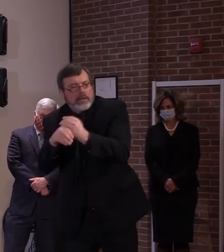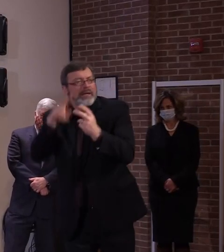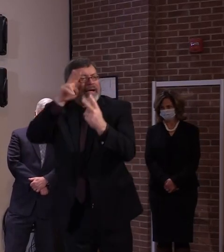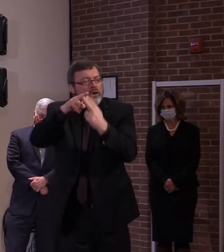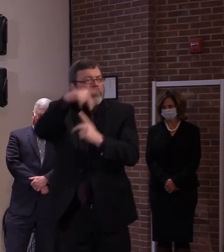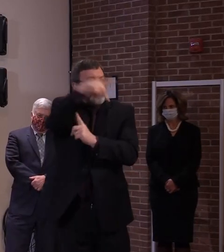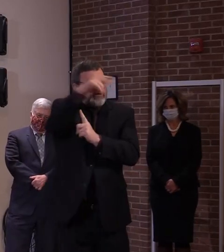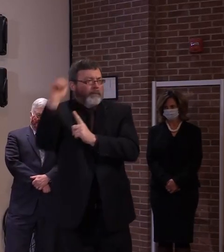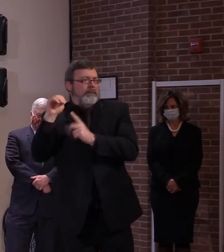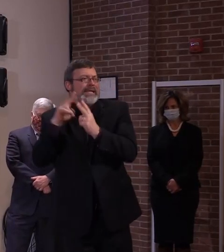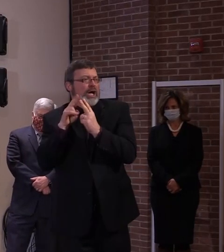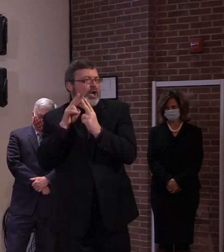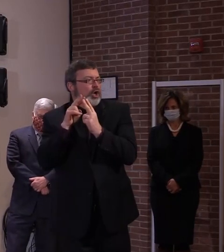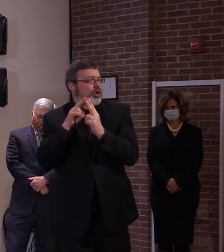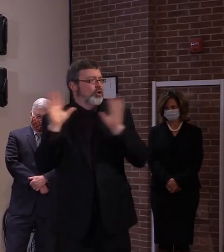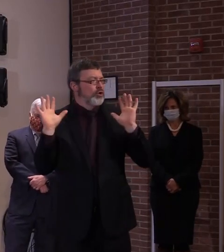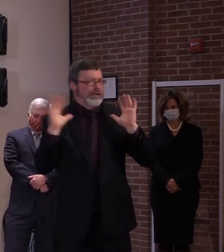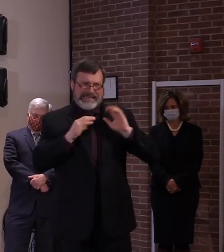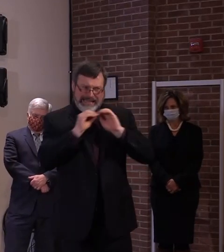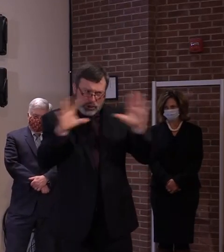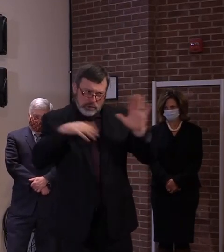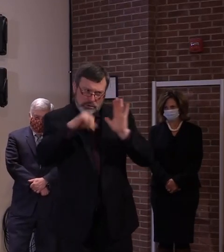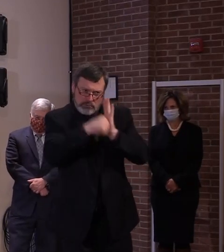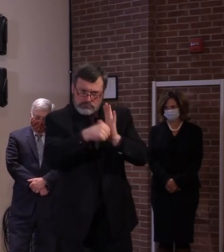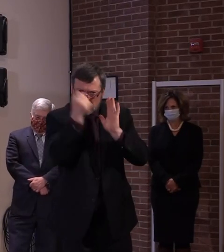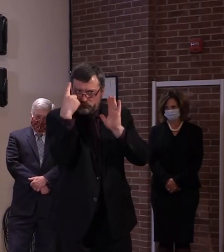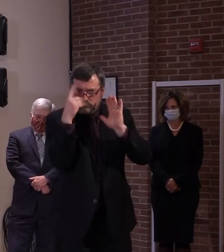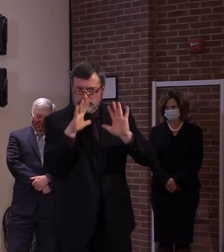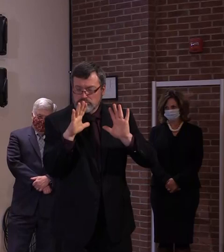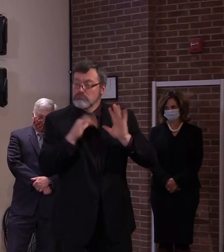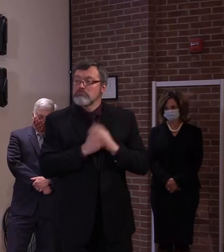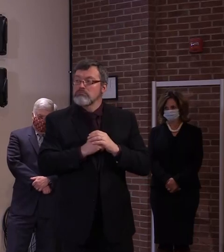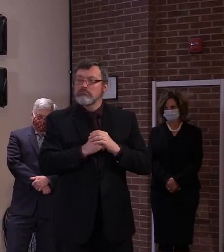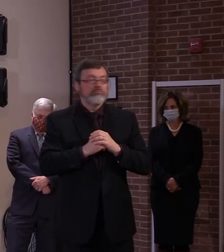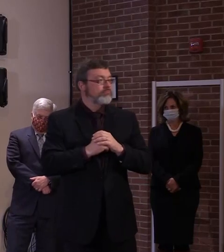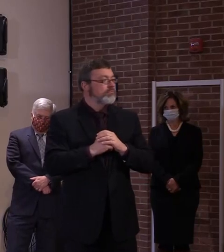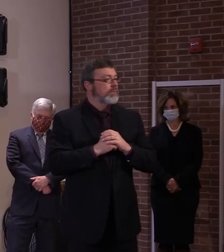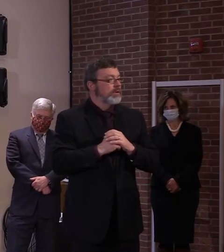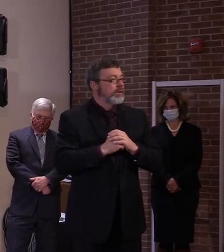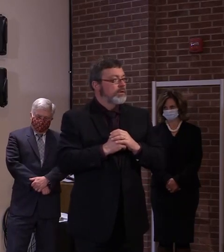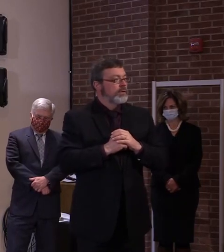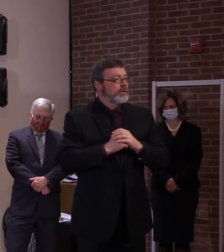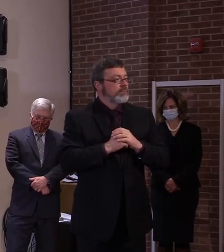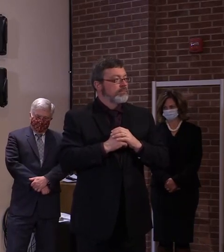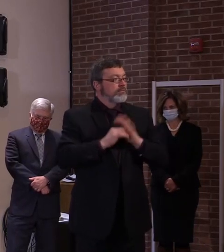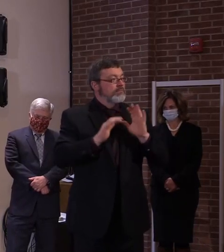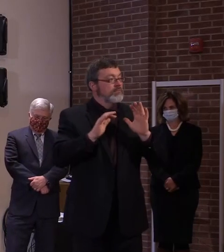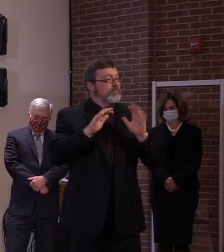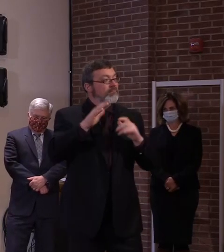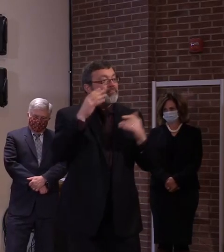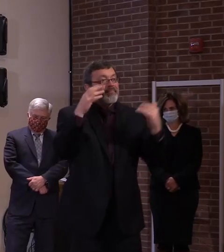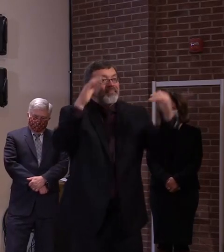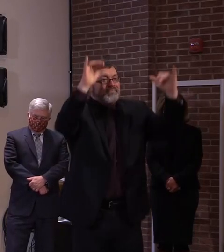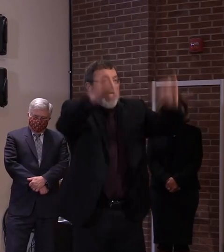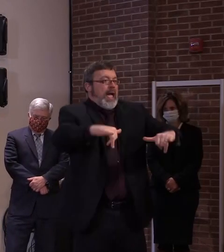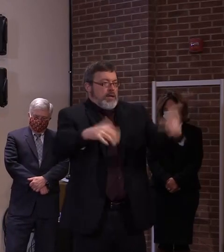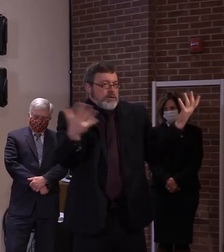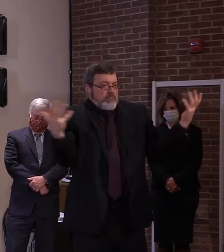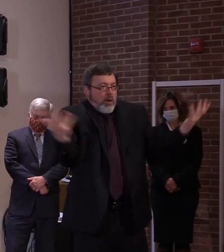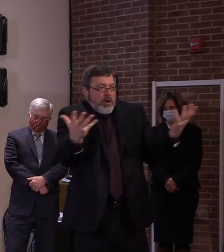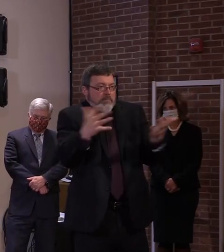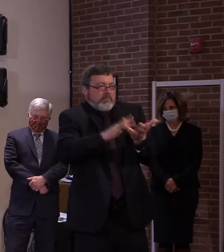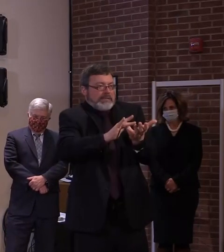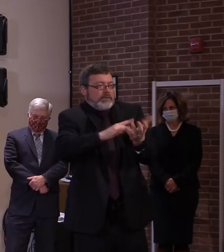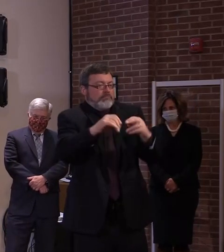full series. Nonetheless, this is something that's an evolution, because we actually don't know what happens to